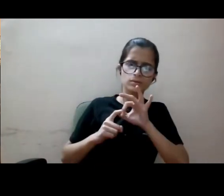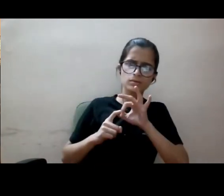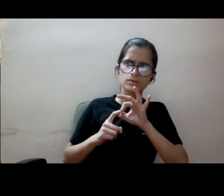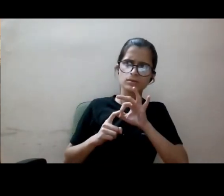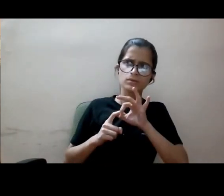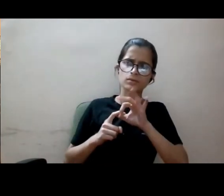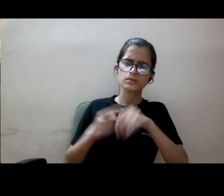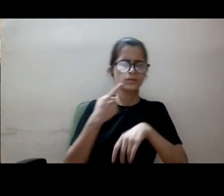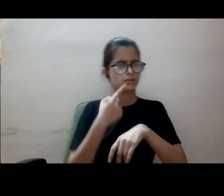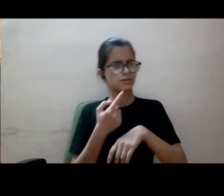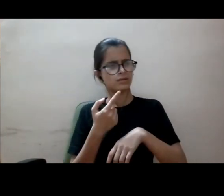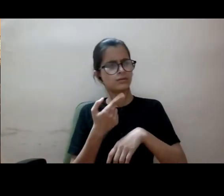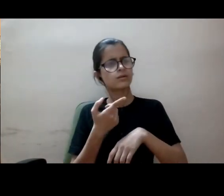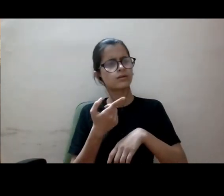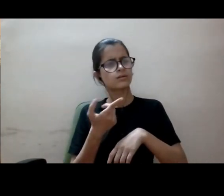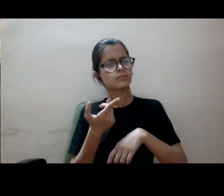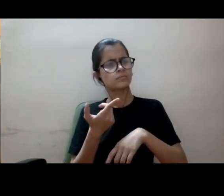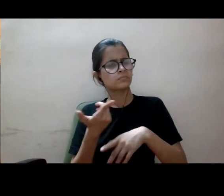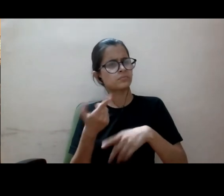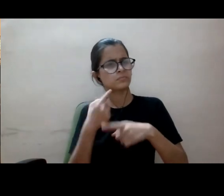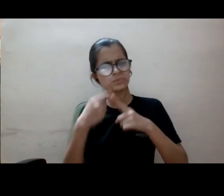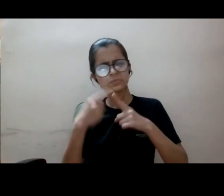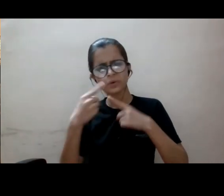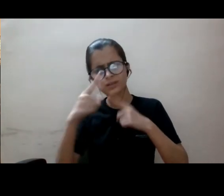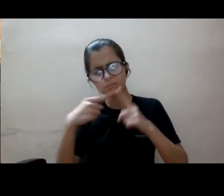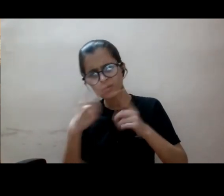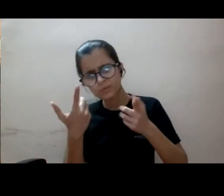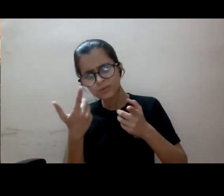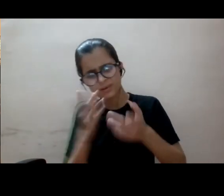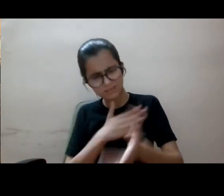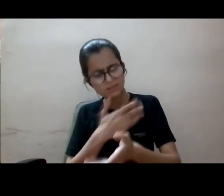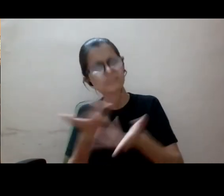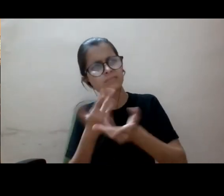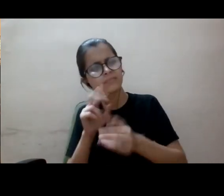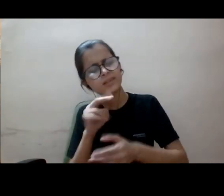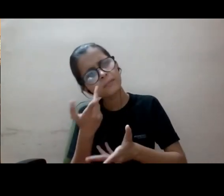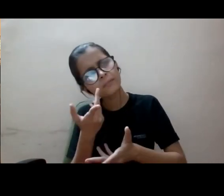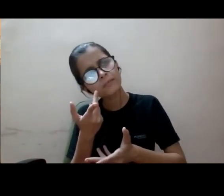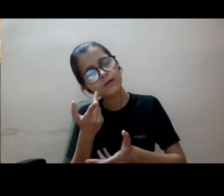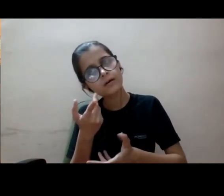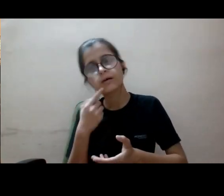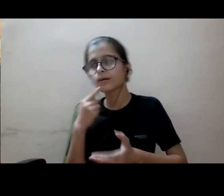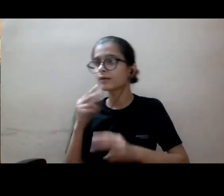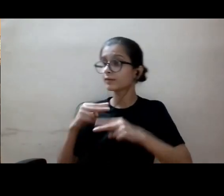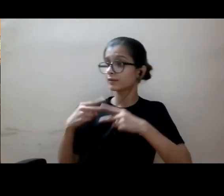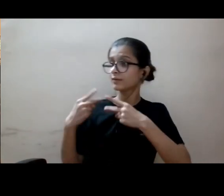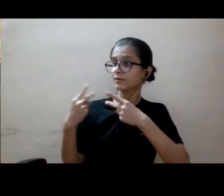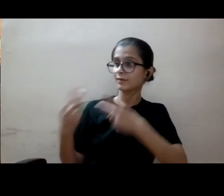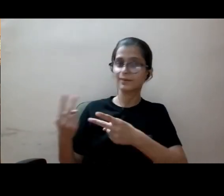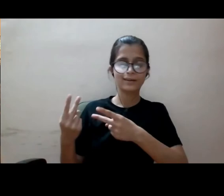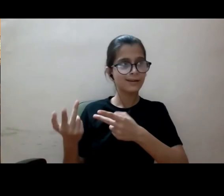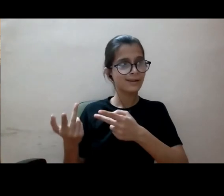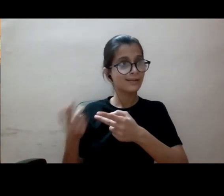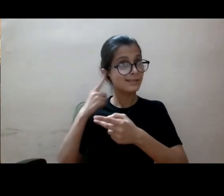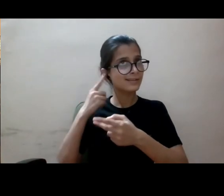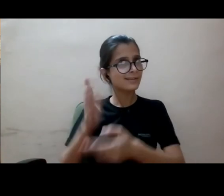She says, what are you referring to? What are you talking about? What rhythm? And I was flabbergasted because, you know, the sound